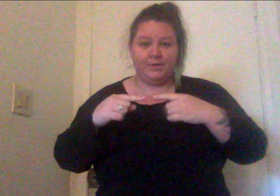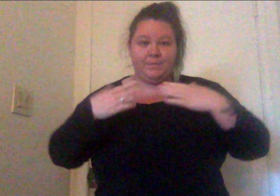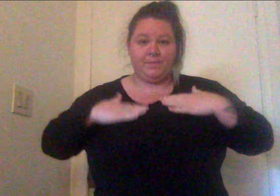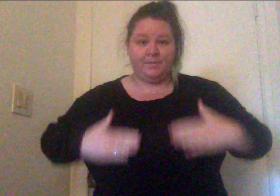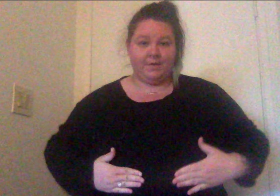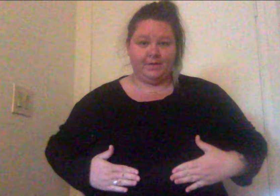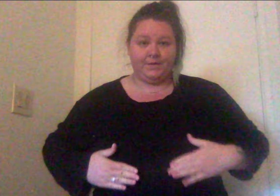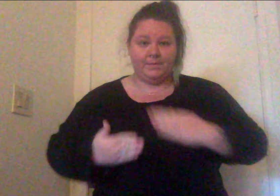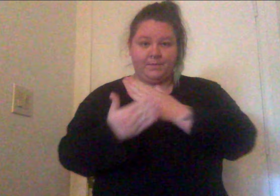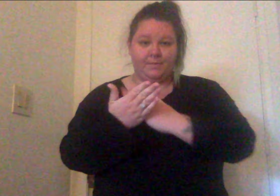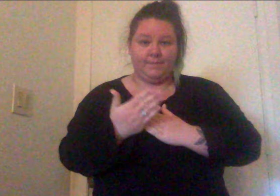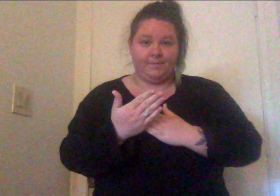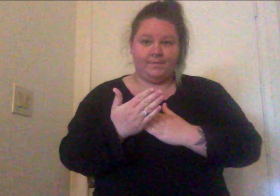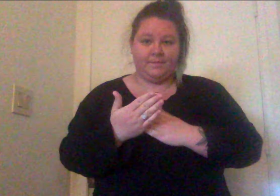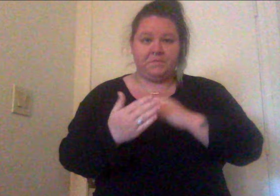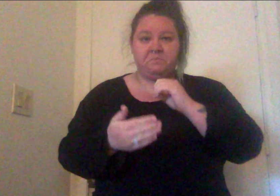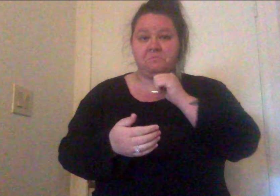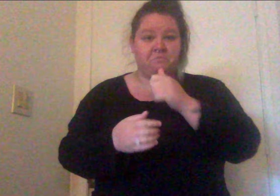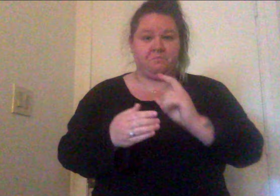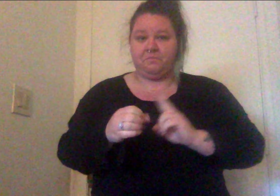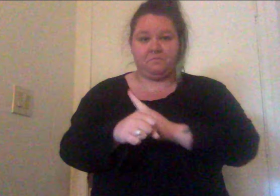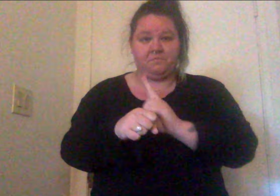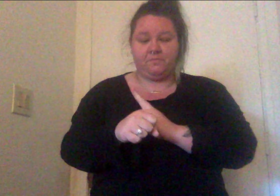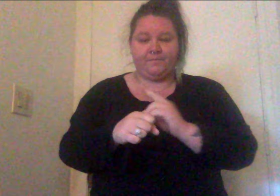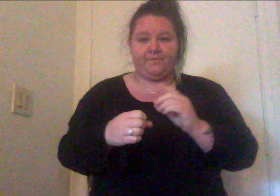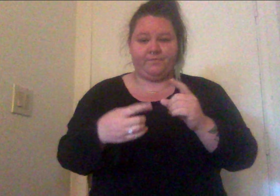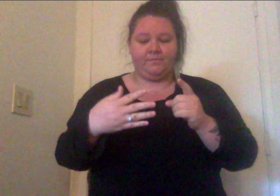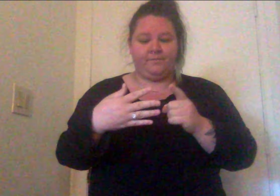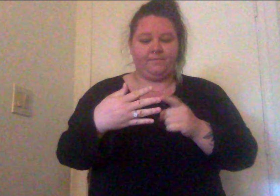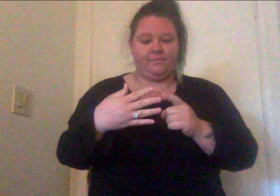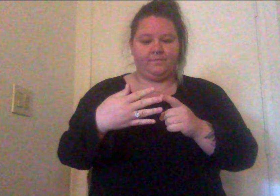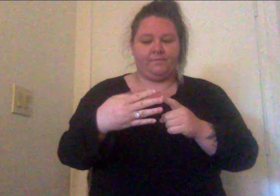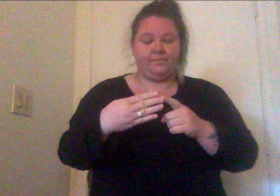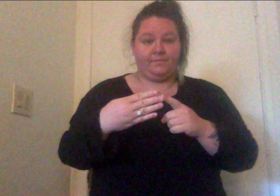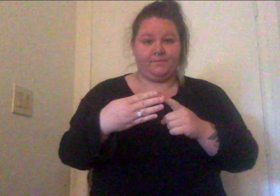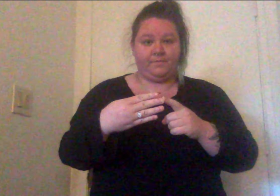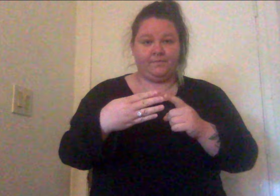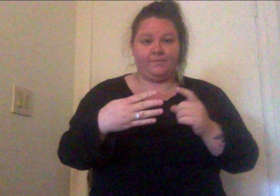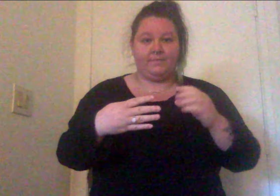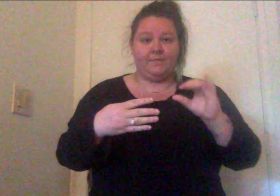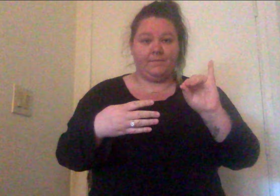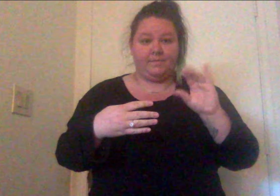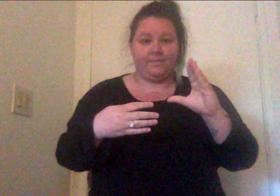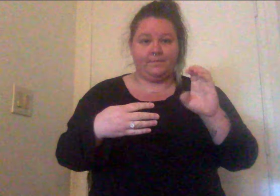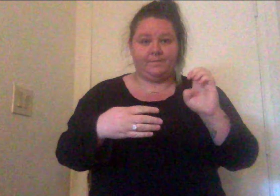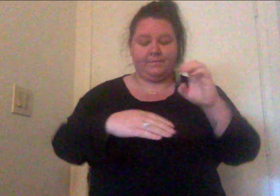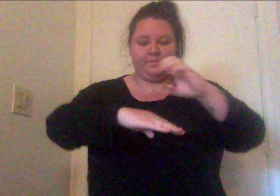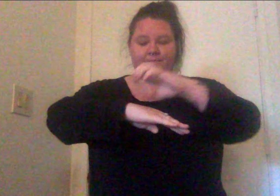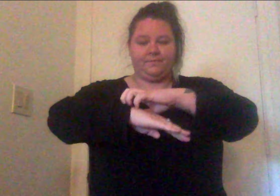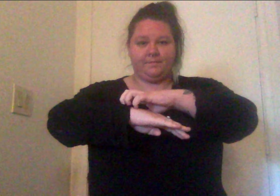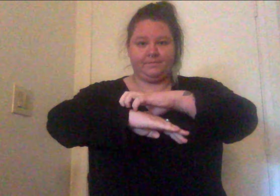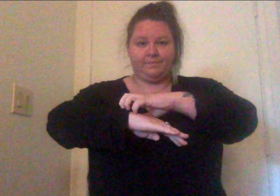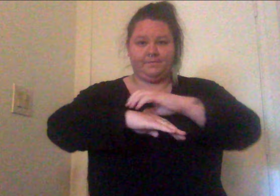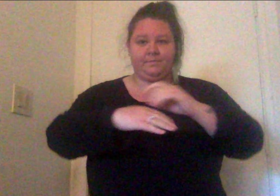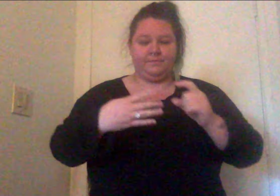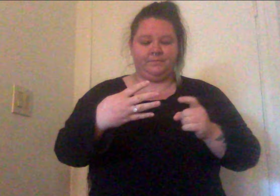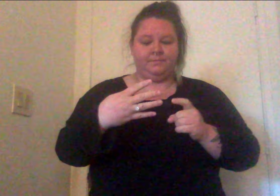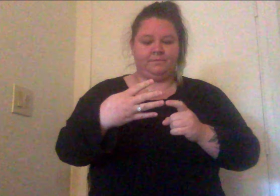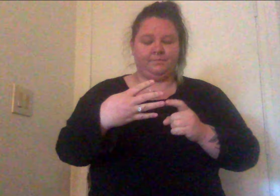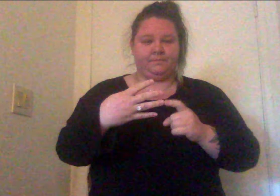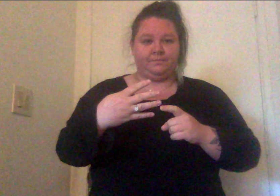and not use it if you can. You're going to put ice on it. Then you're going to use a